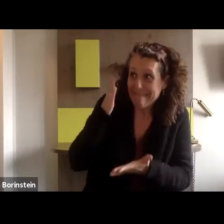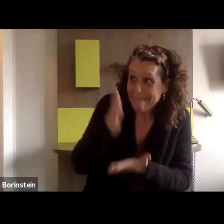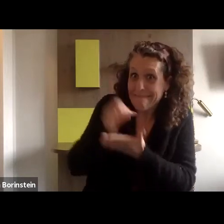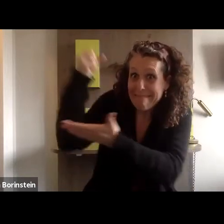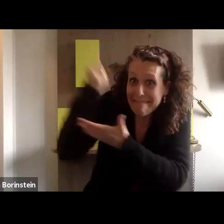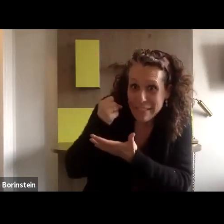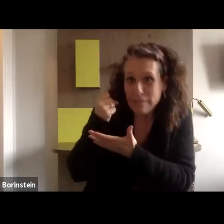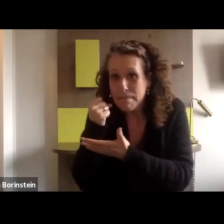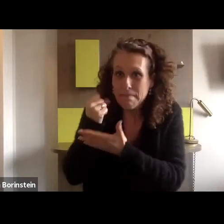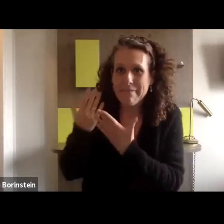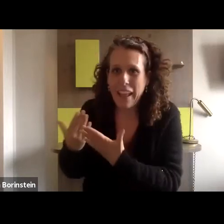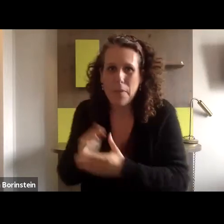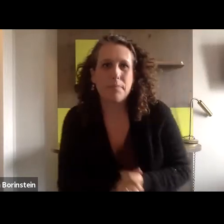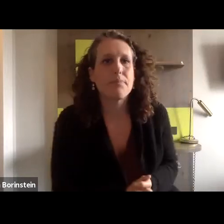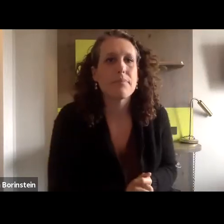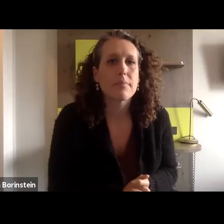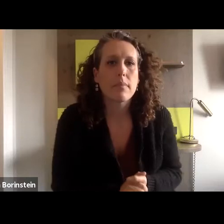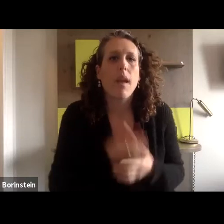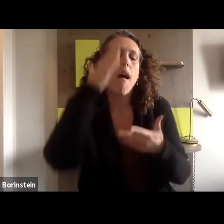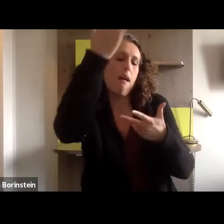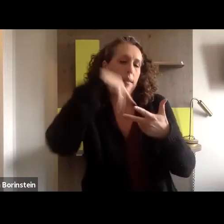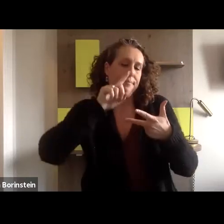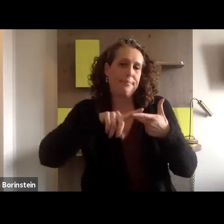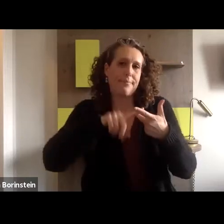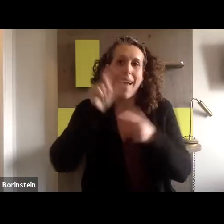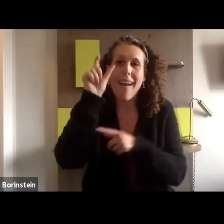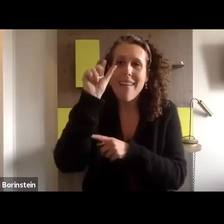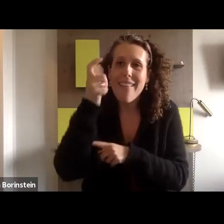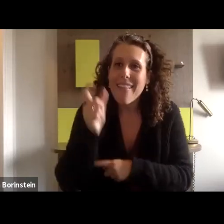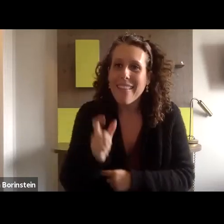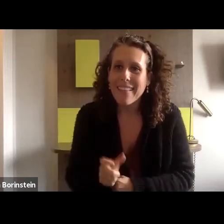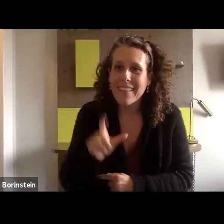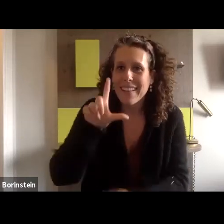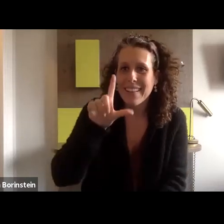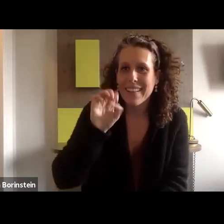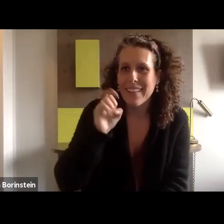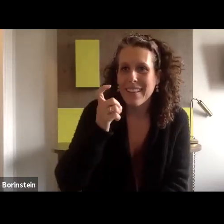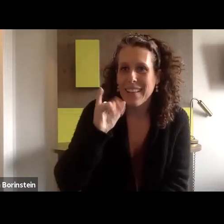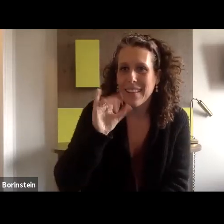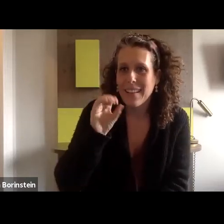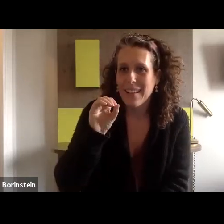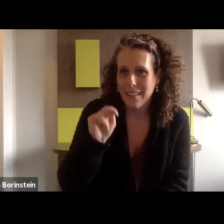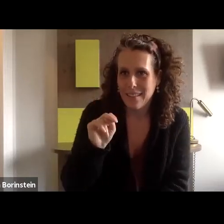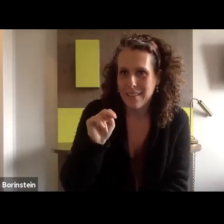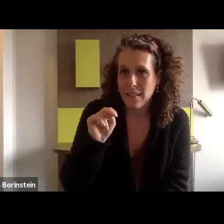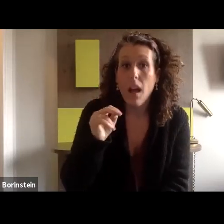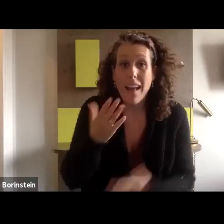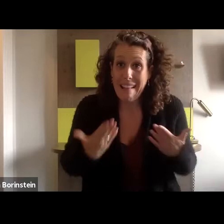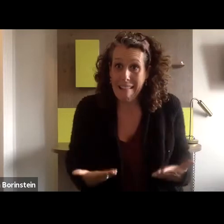language resources are lexicon. So there's one online lexicon